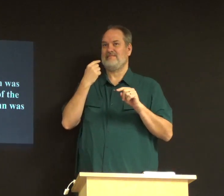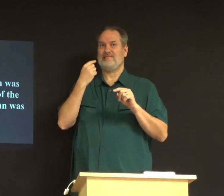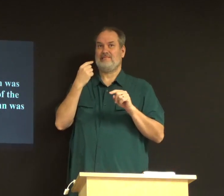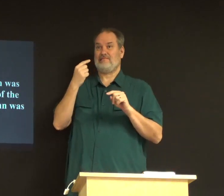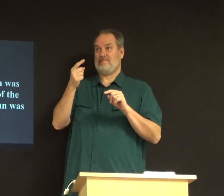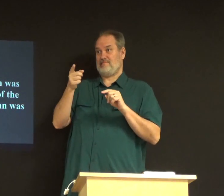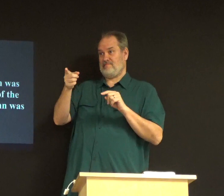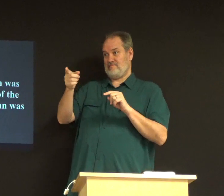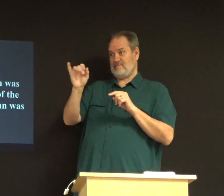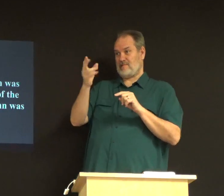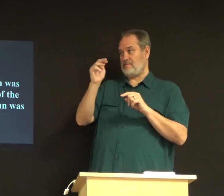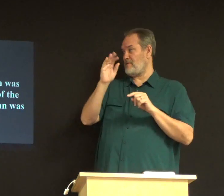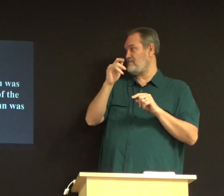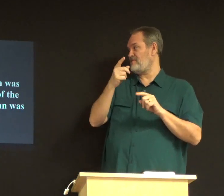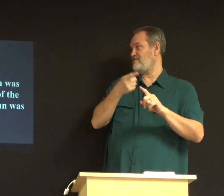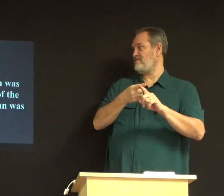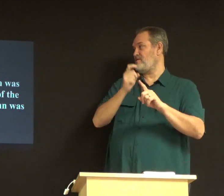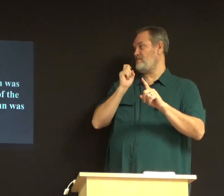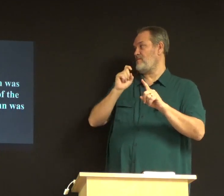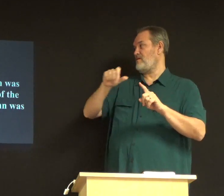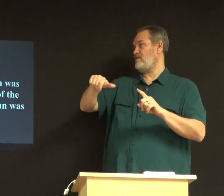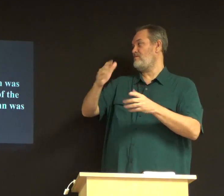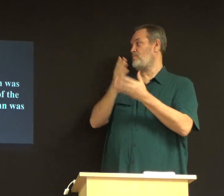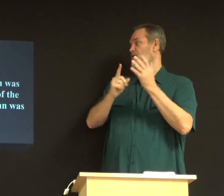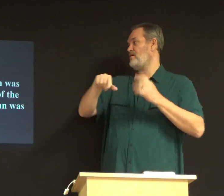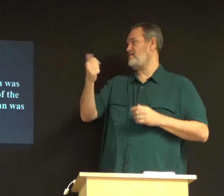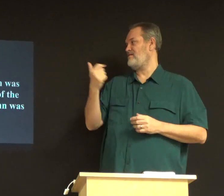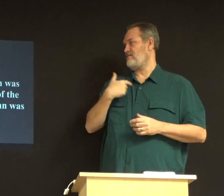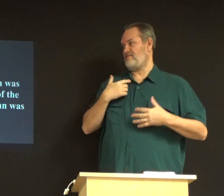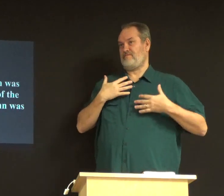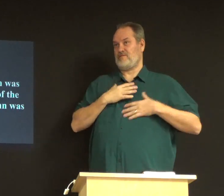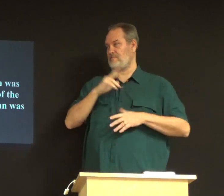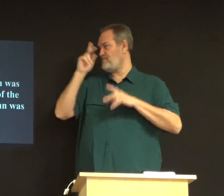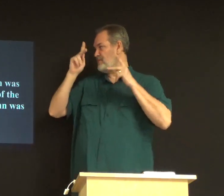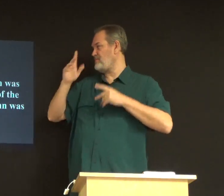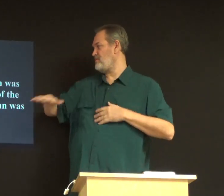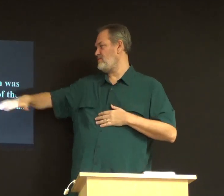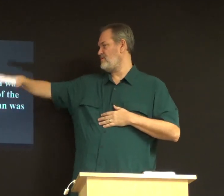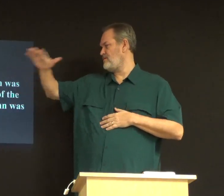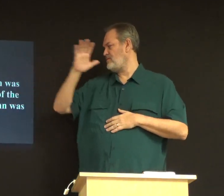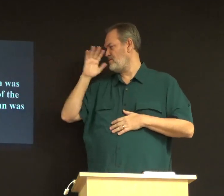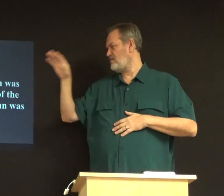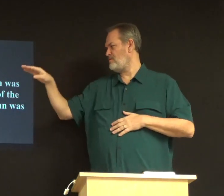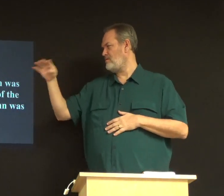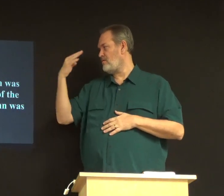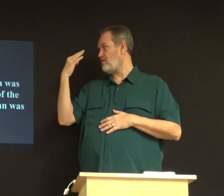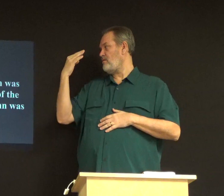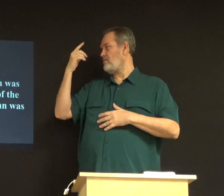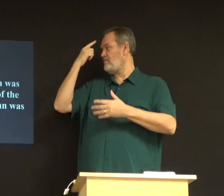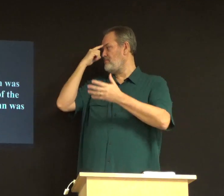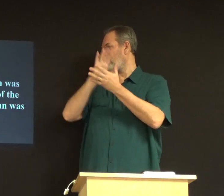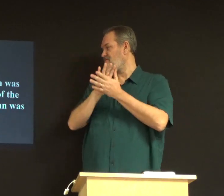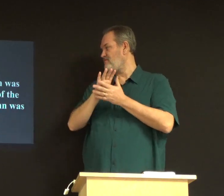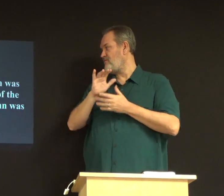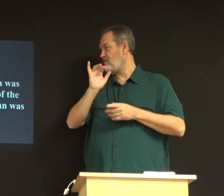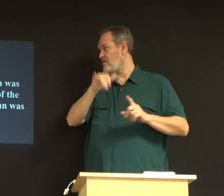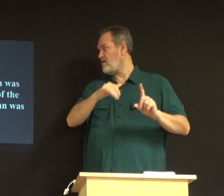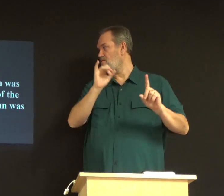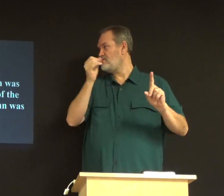can say that John the Baptist was sent from someone else. We're afraid of people, and they will believe, and they believe